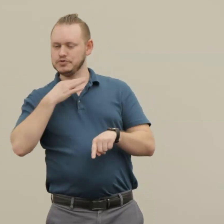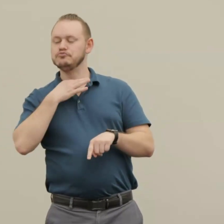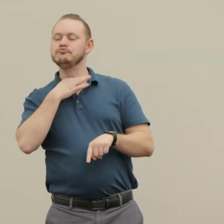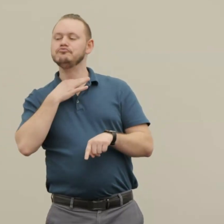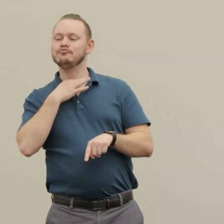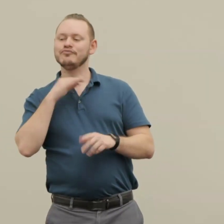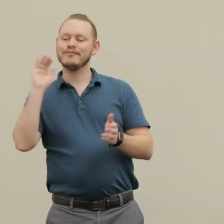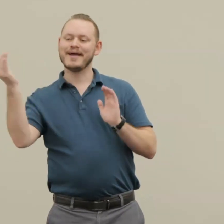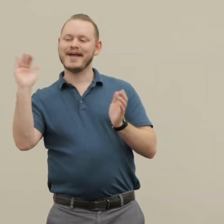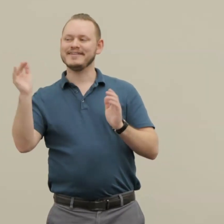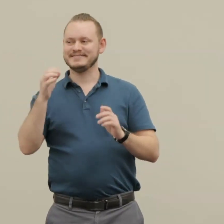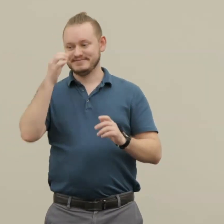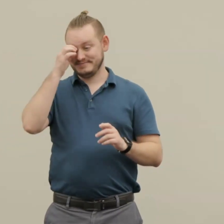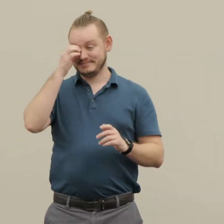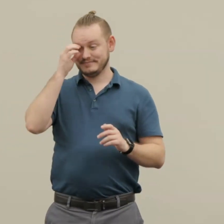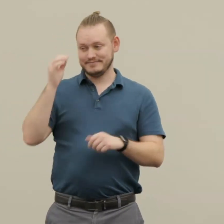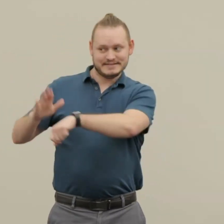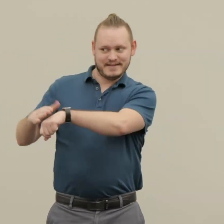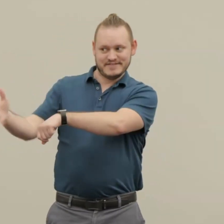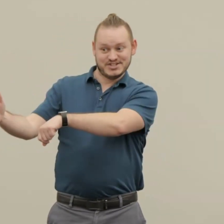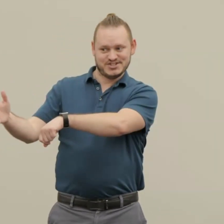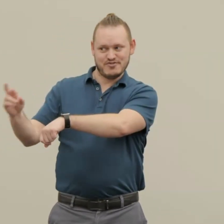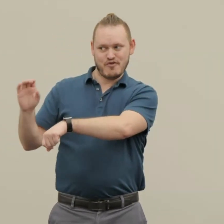to see how we compare. I already gave you fair warning.